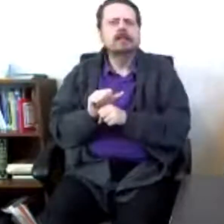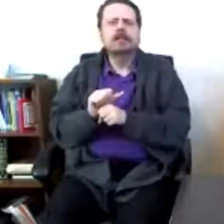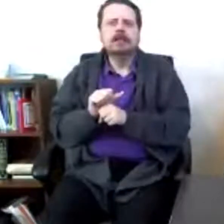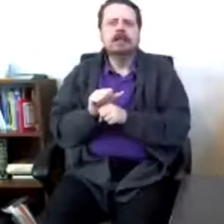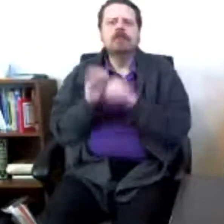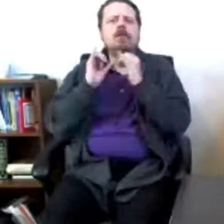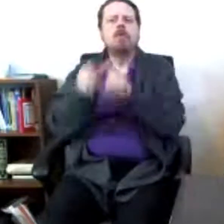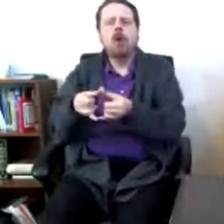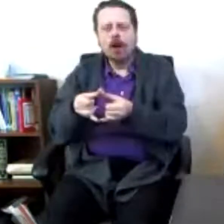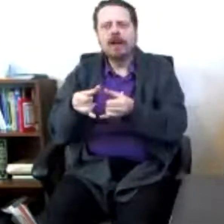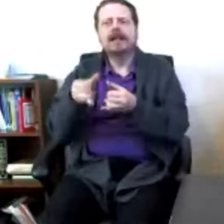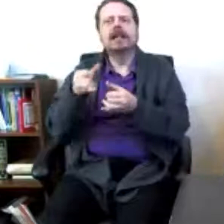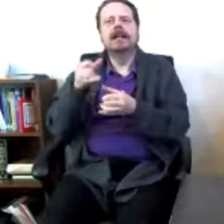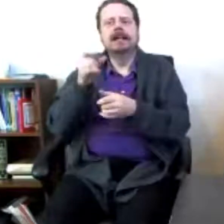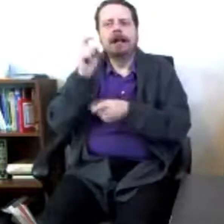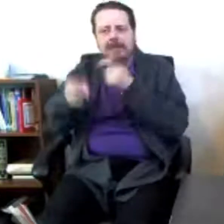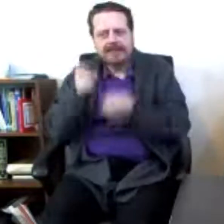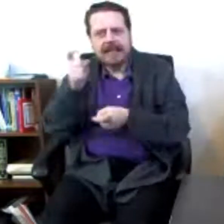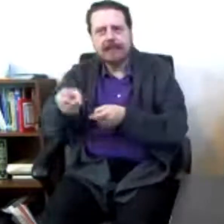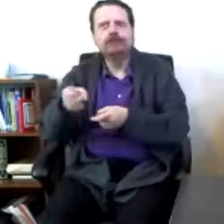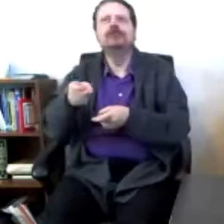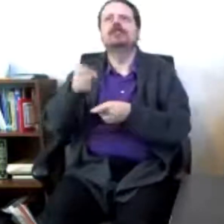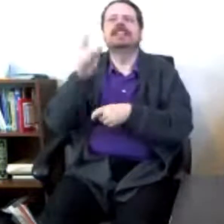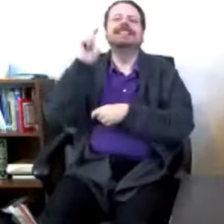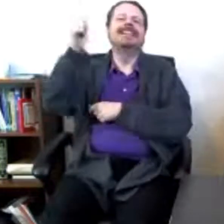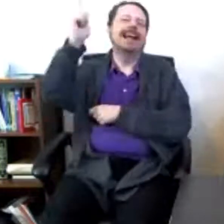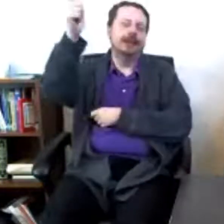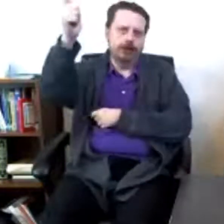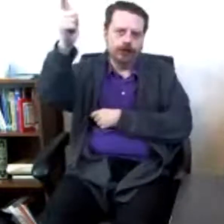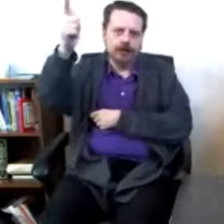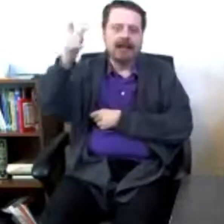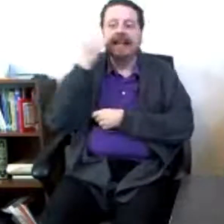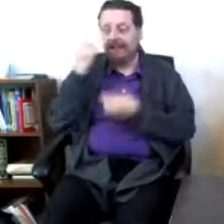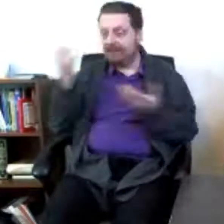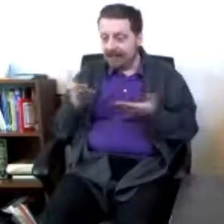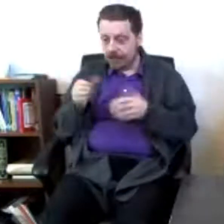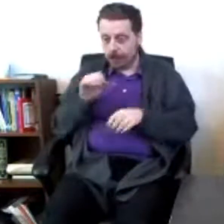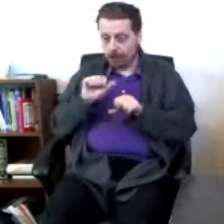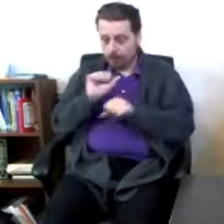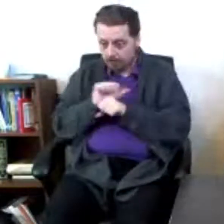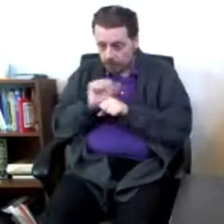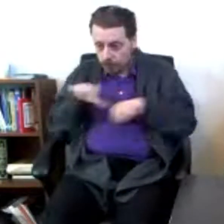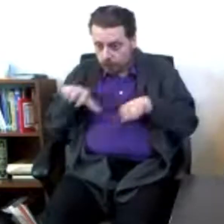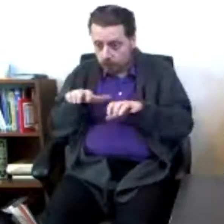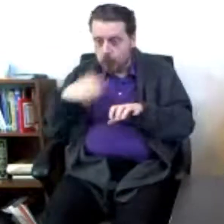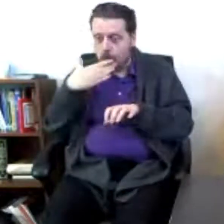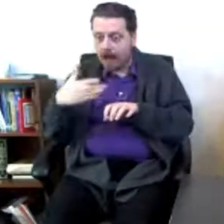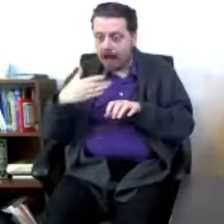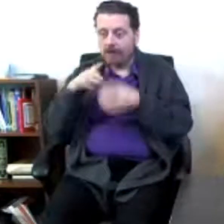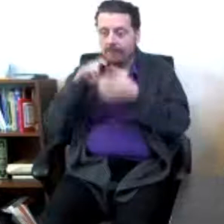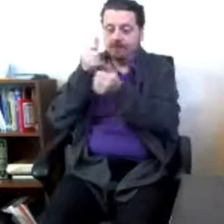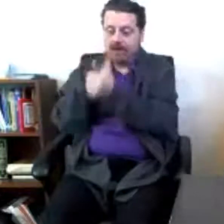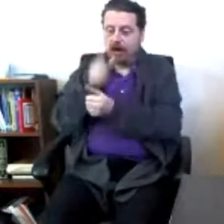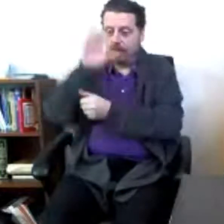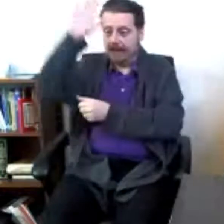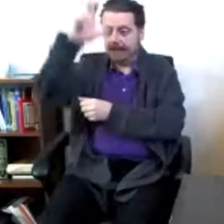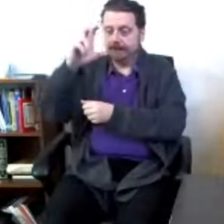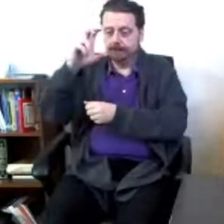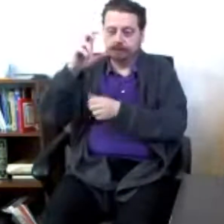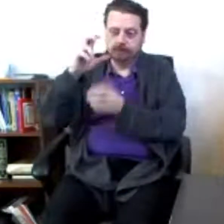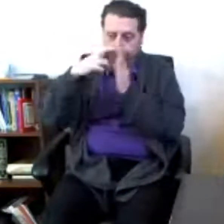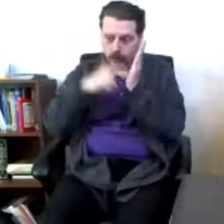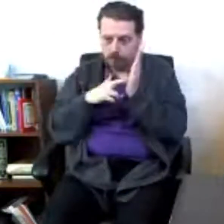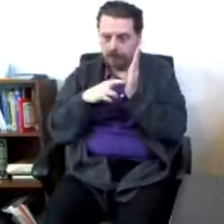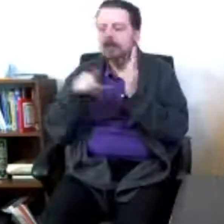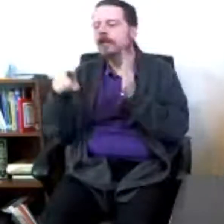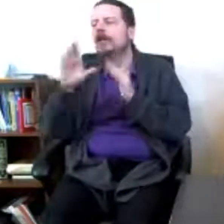compensation. So in the hereafter, those who have done well by God in this life, they will be in the land